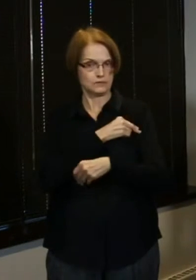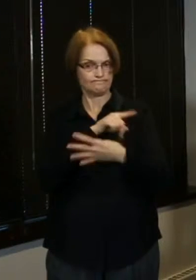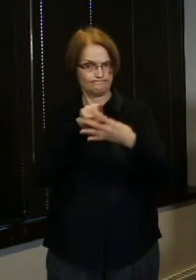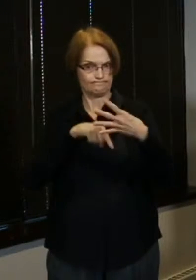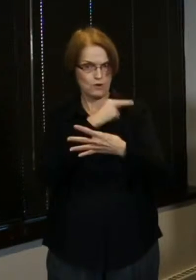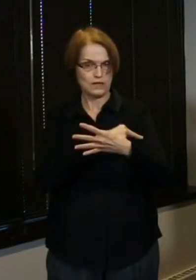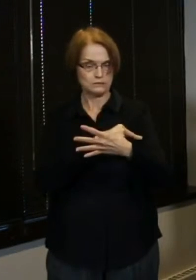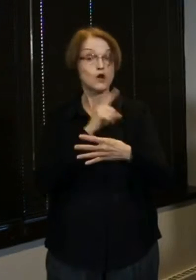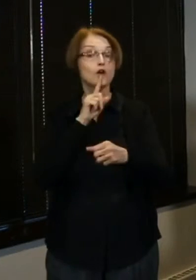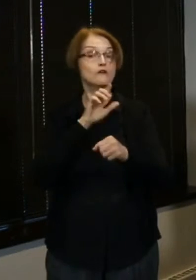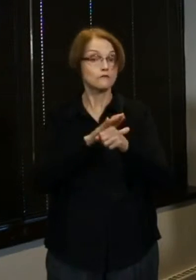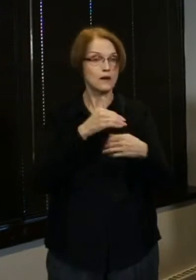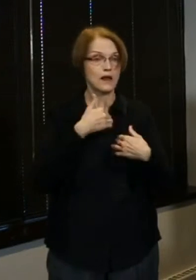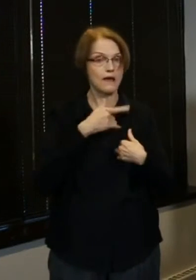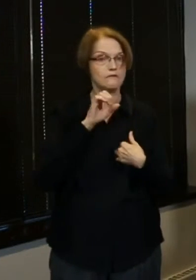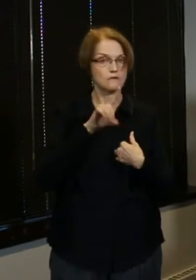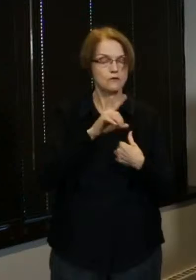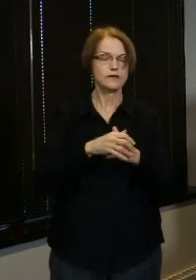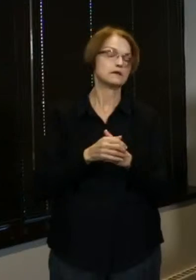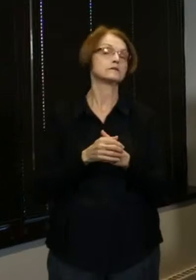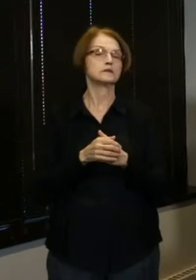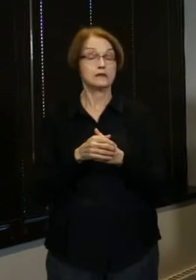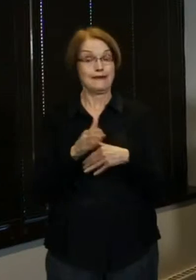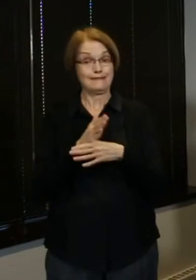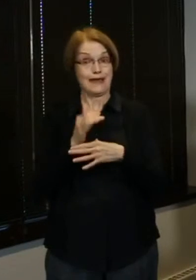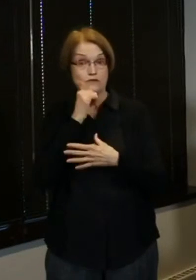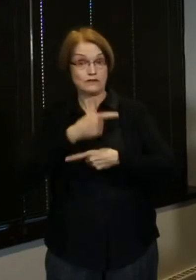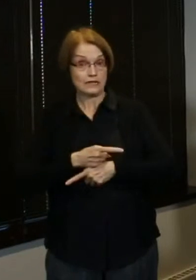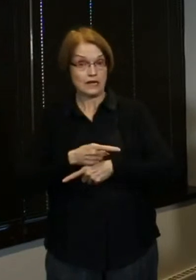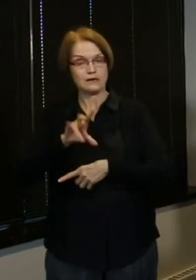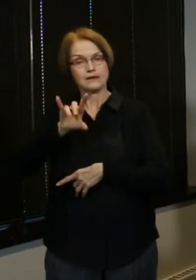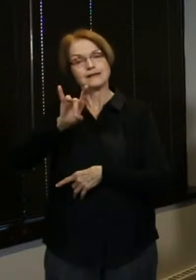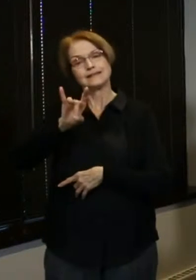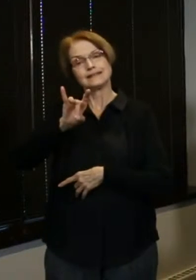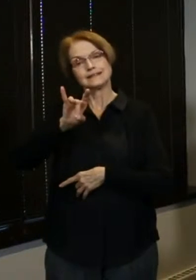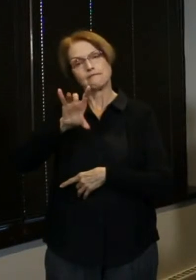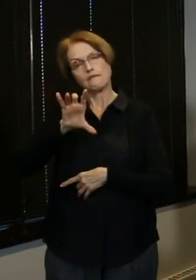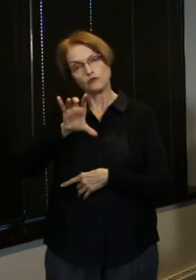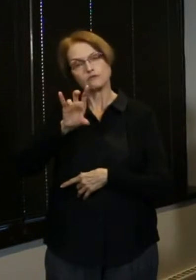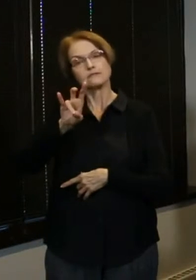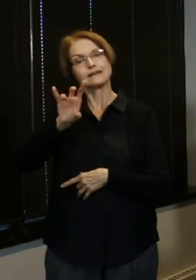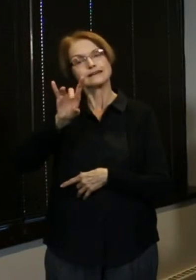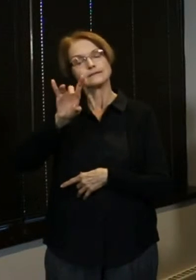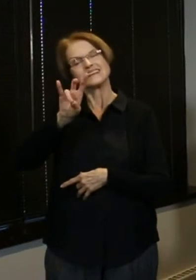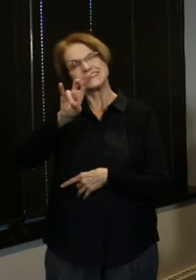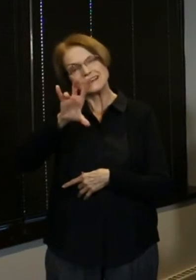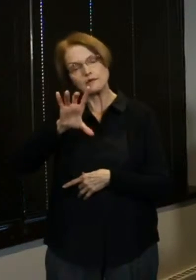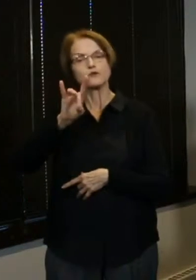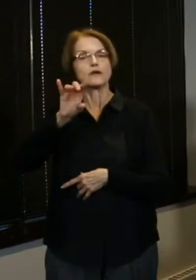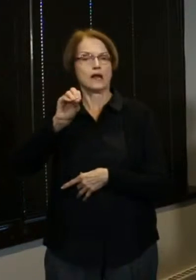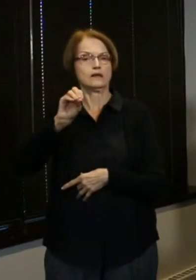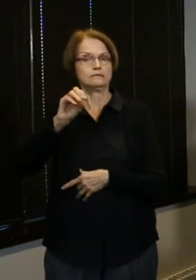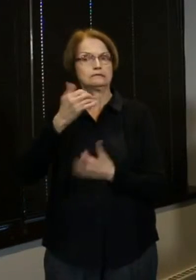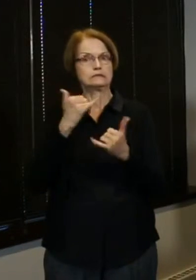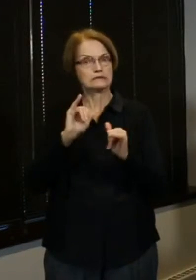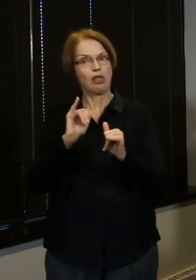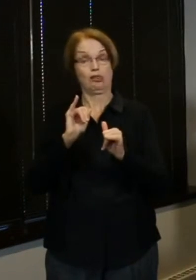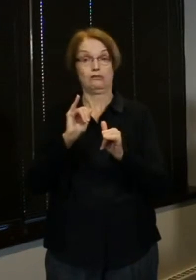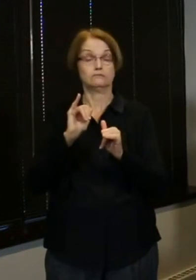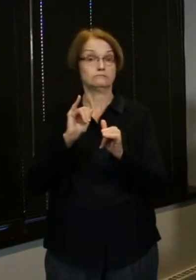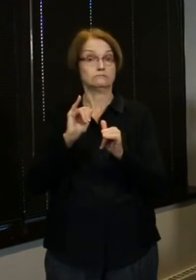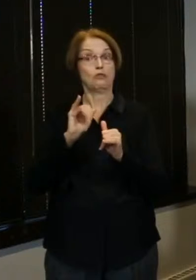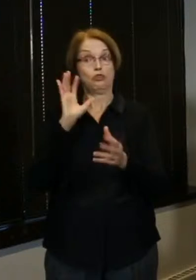COVID, and that moving average is at 780. So still a very high census of patients